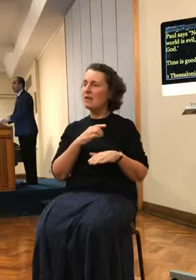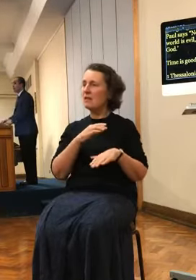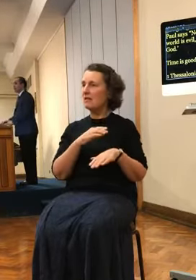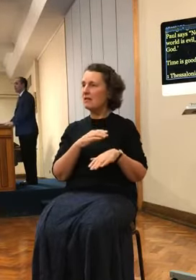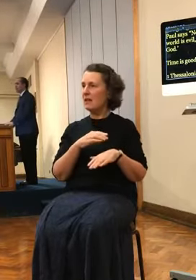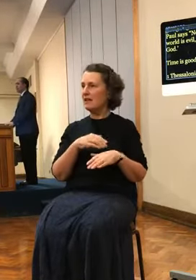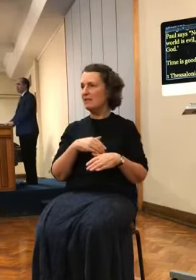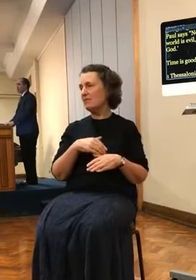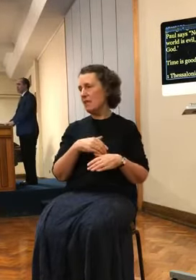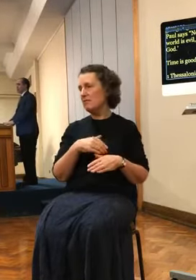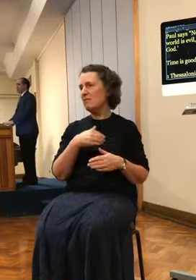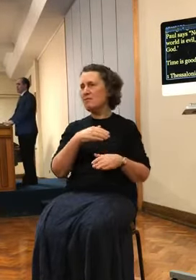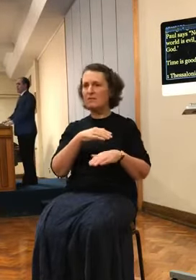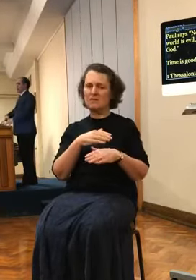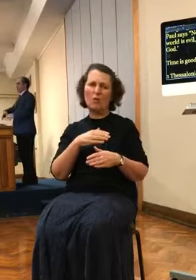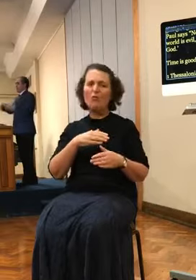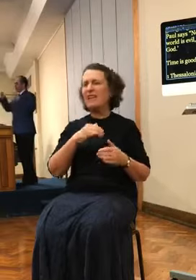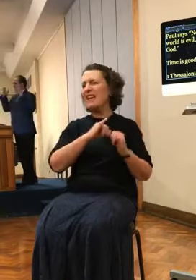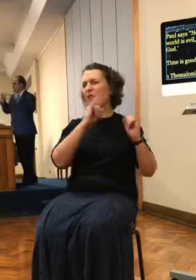it means